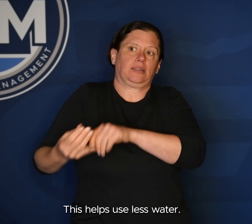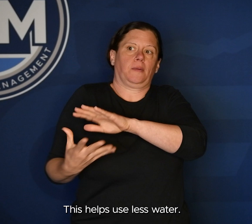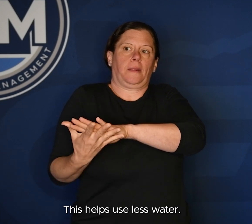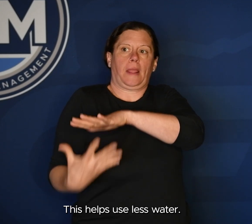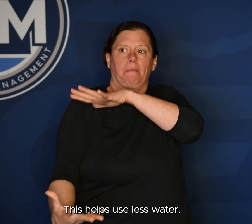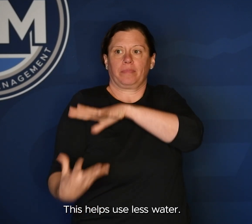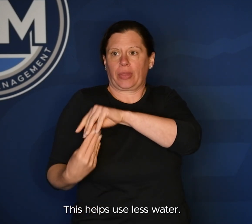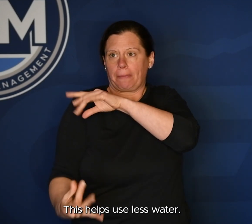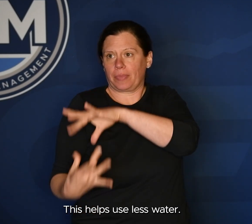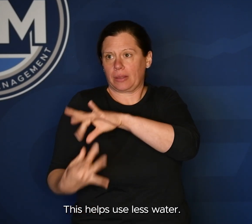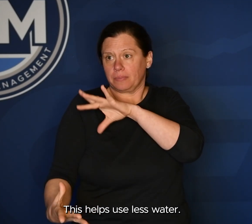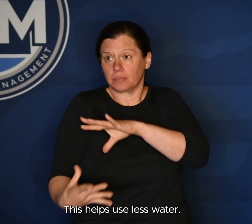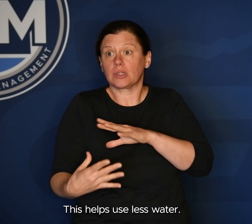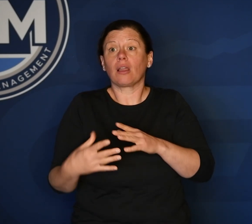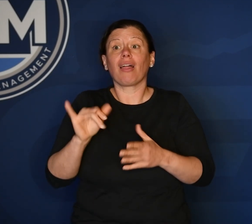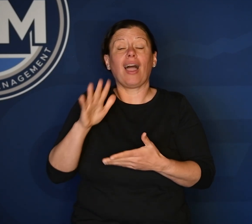This helps use less water,